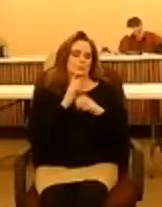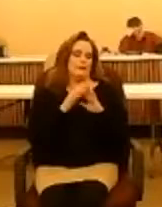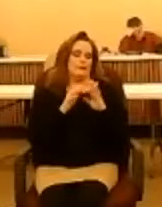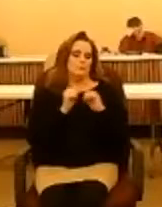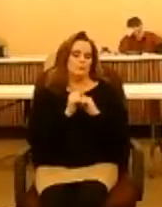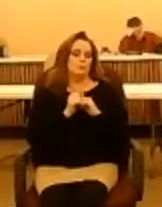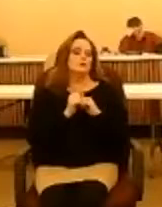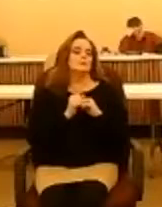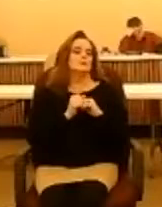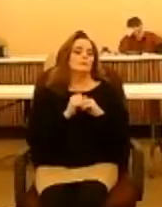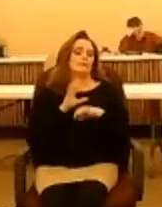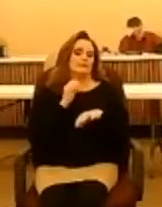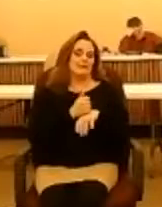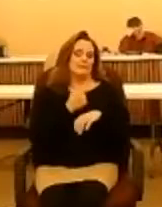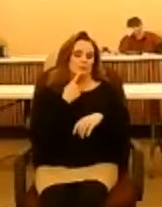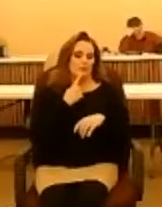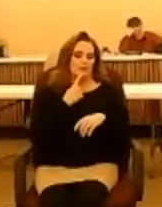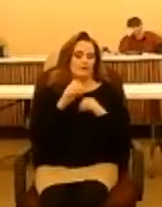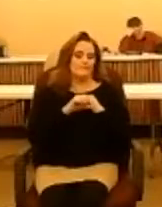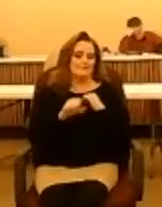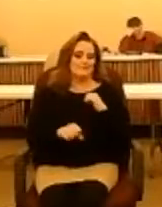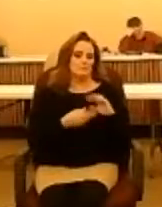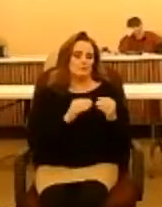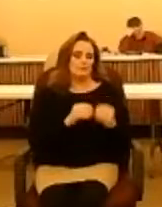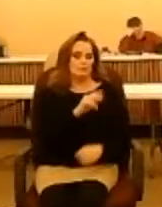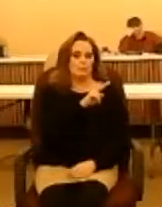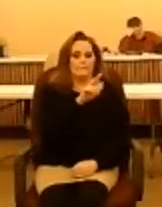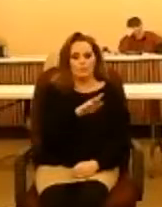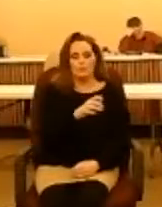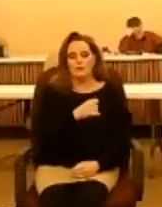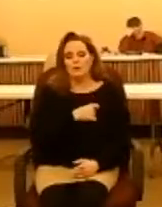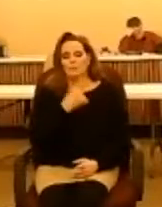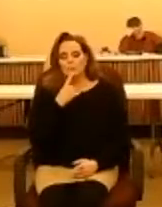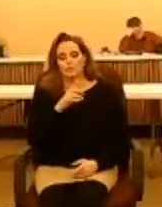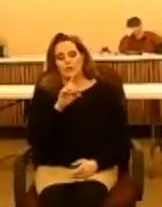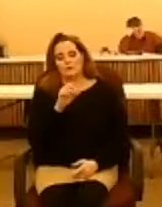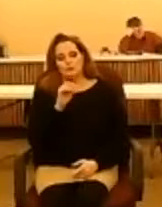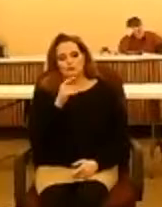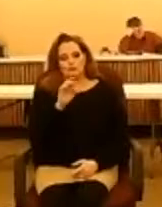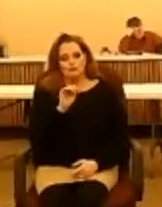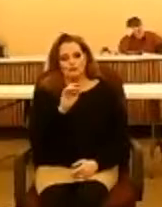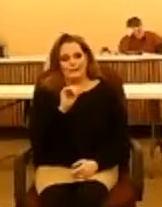of extension number 24 to the Henrietta Drainage District for Forest View